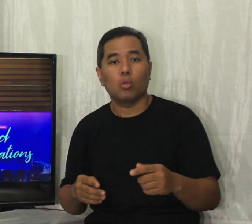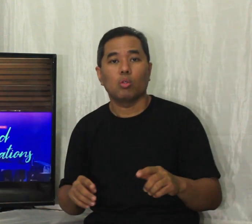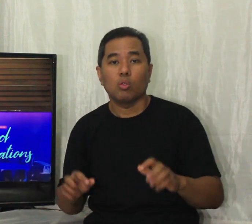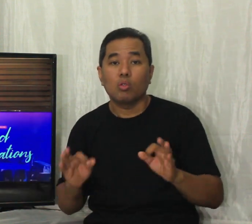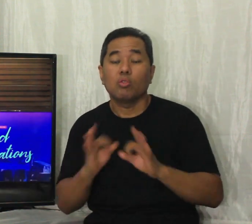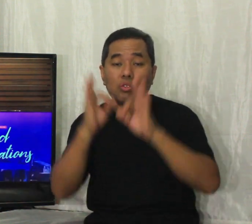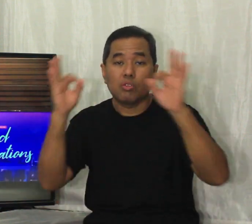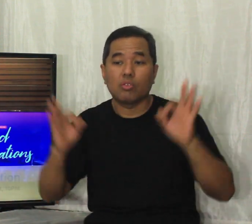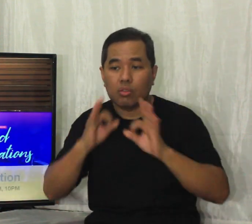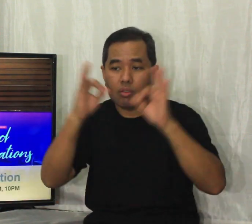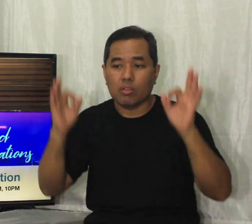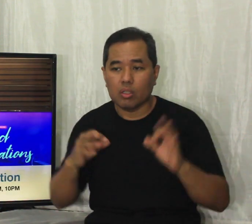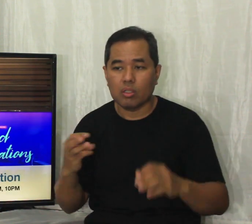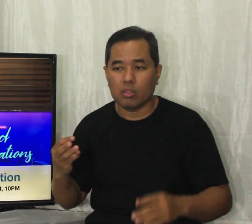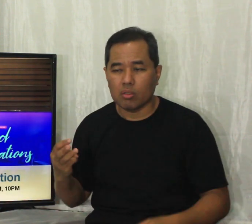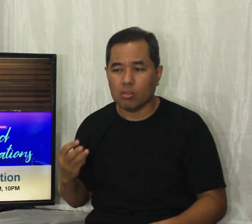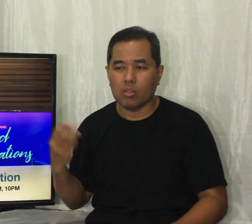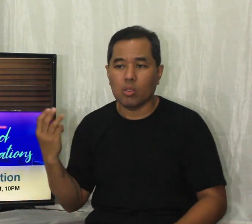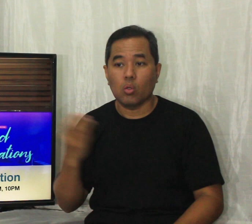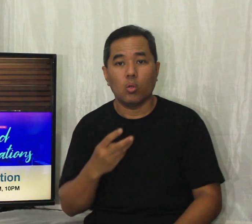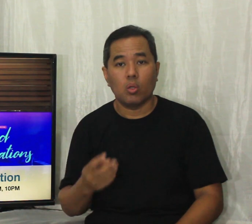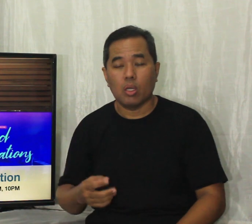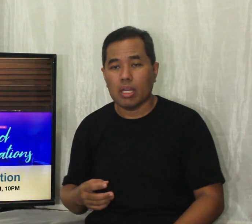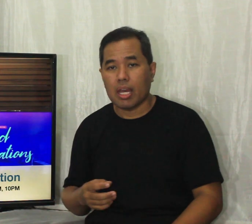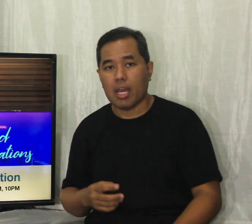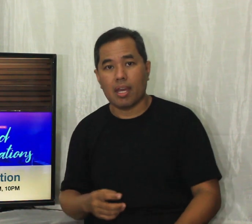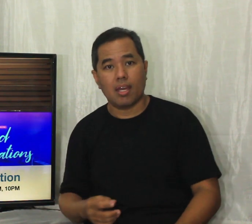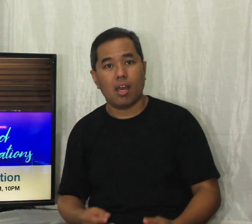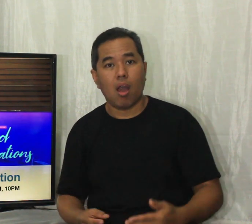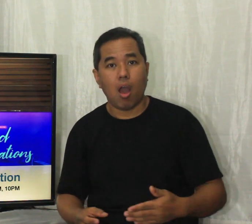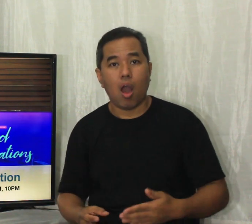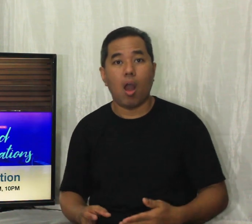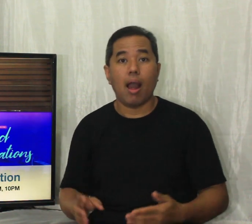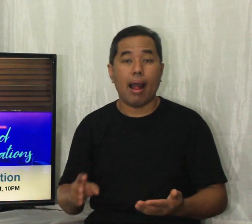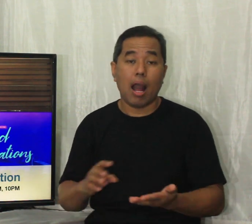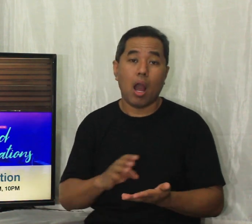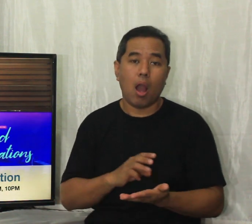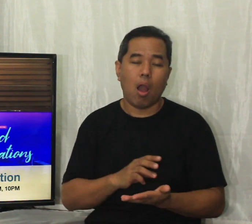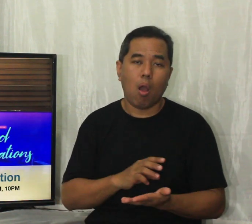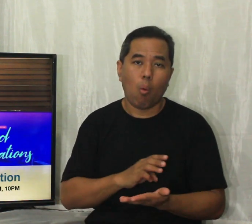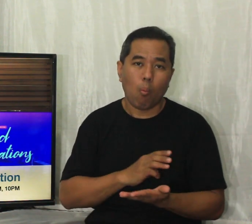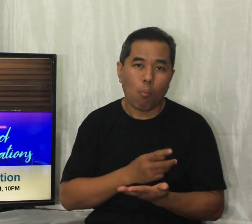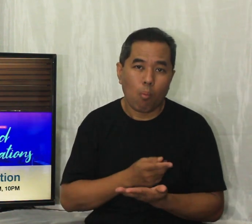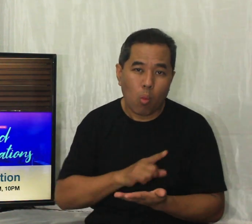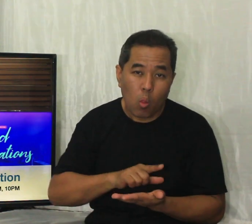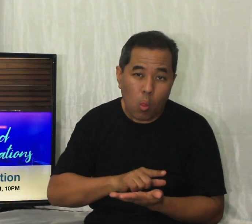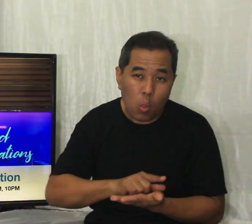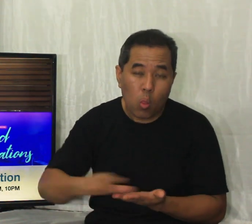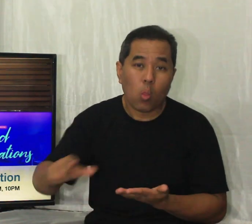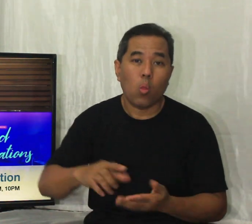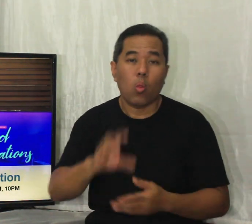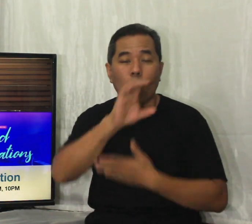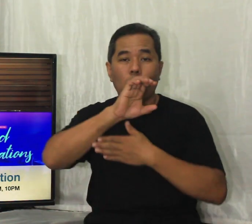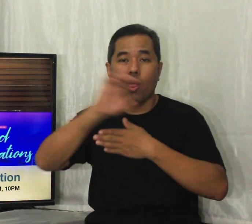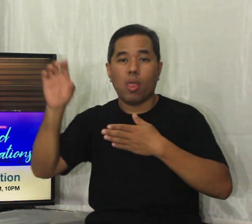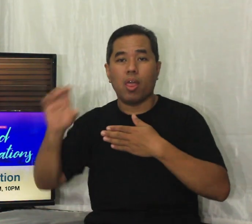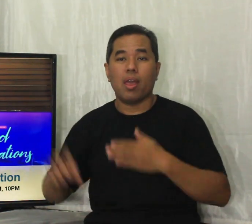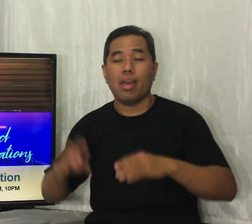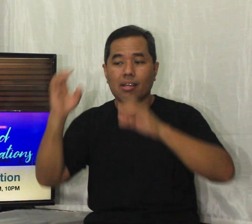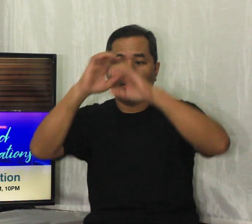p.m. And we also have weekend celebrations live streaming from 10 a.m. to